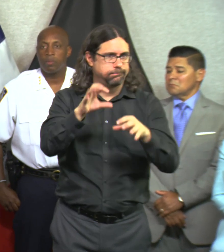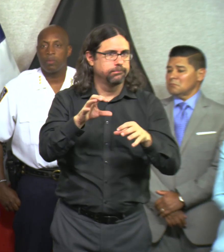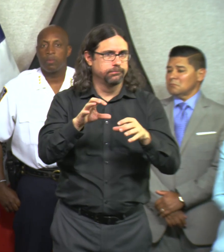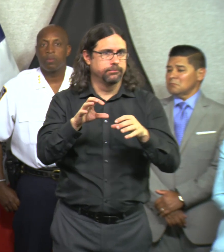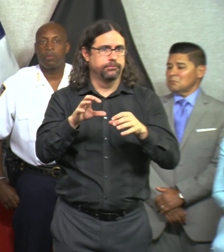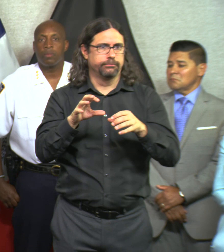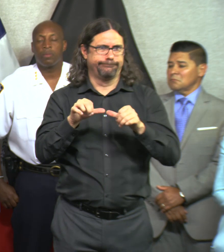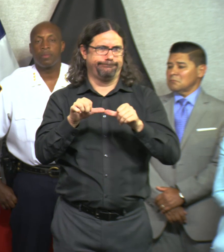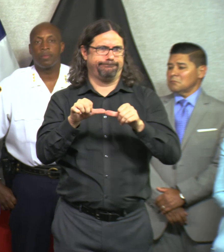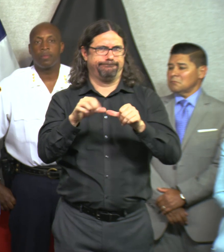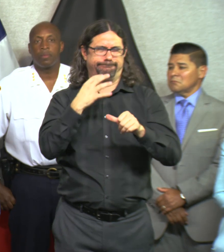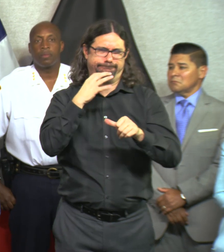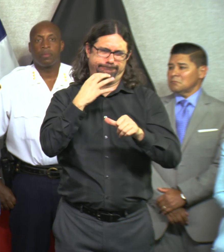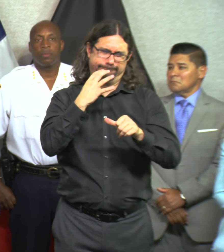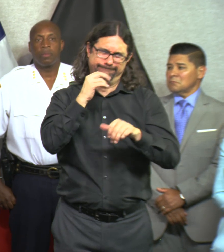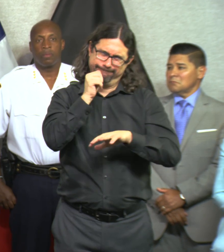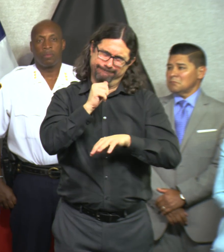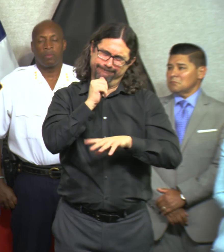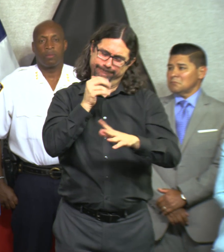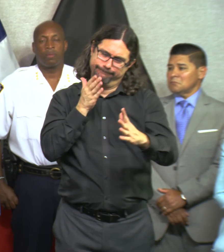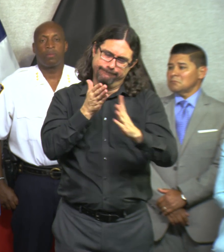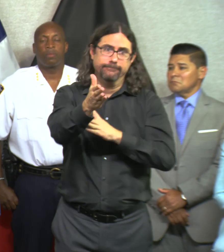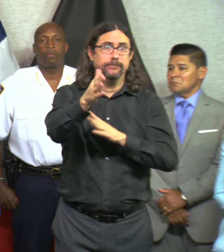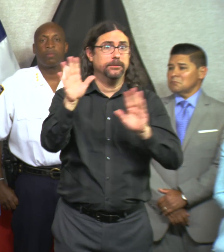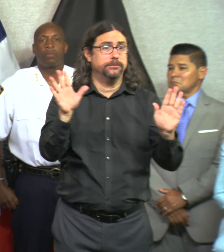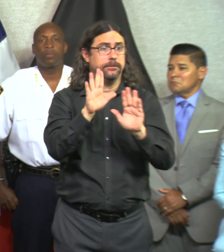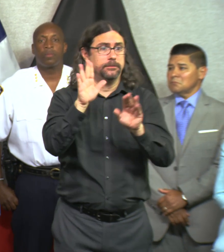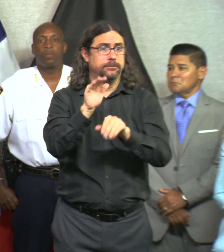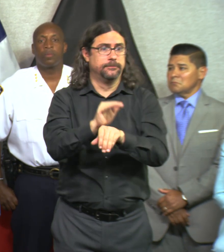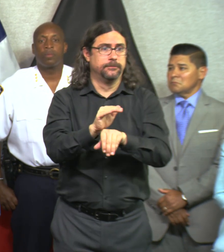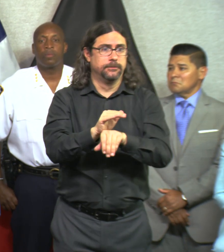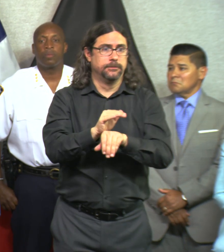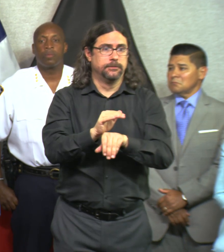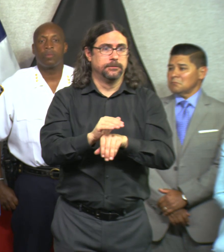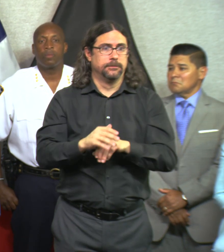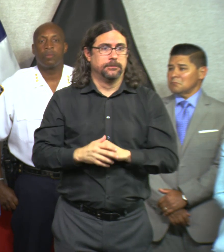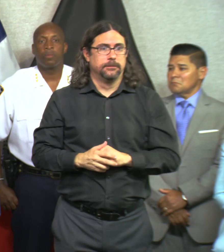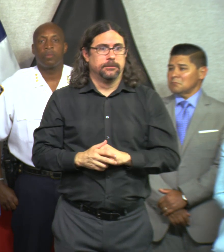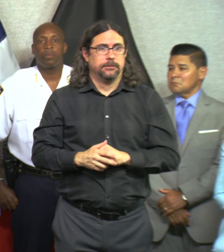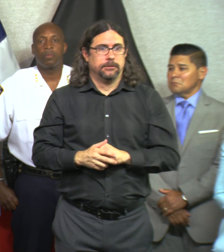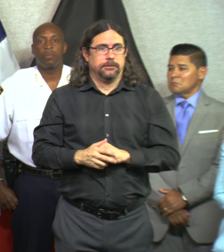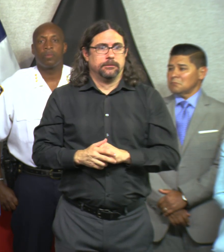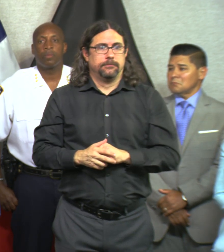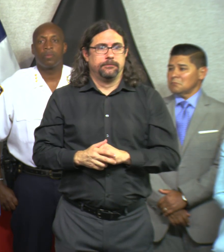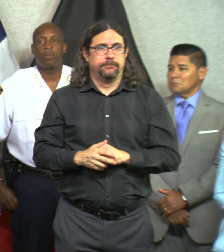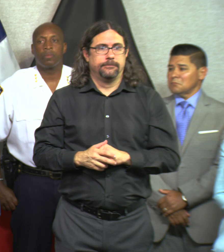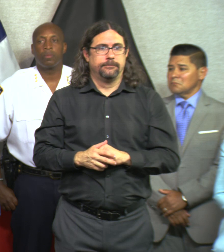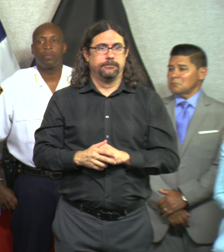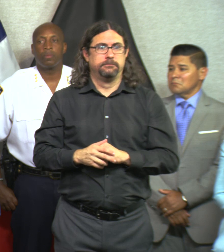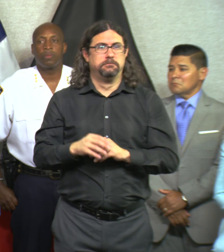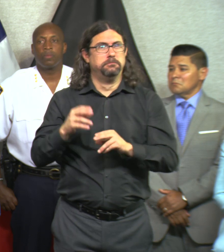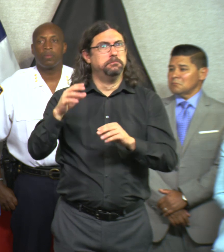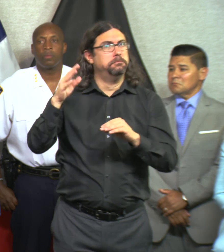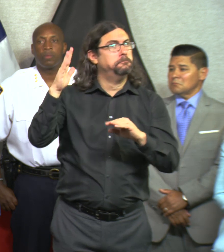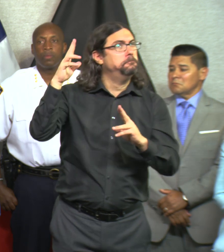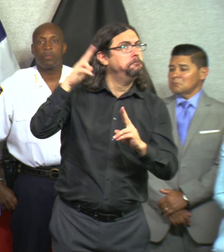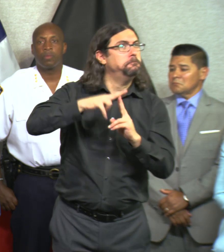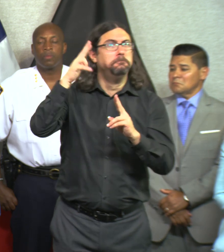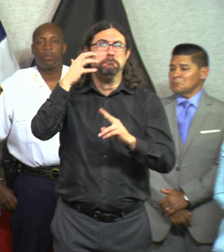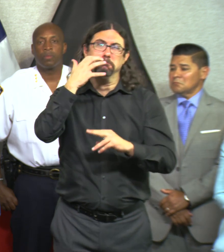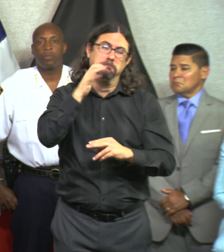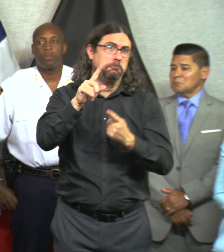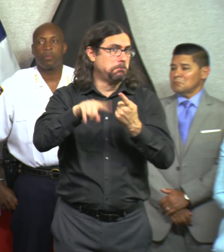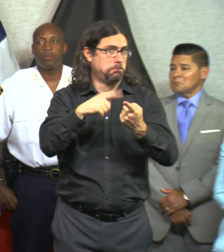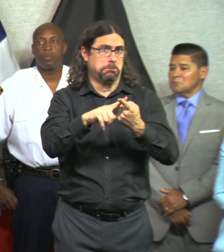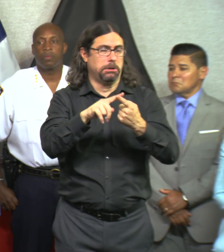heat index values do peak between 2 and 5 p.m. every day. So those are our days of peak concern for those that are out there. There also